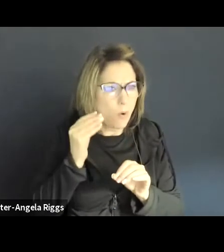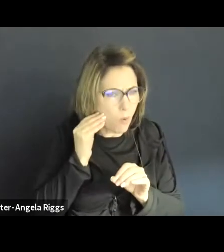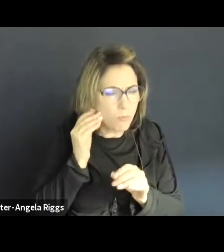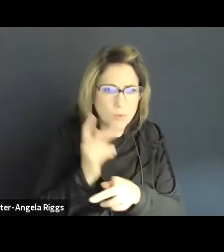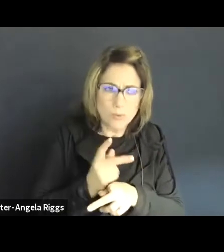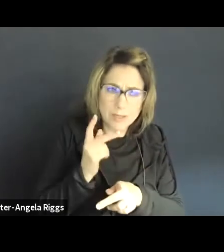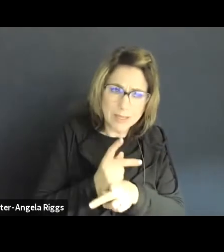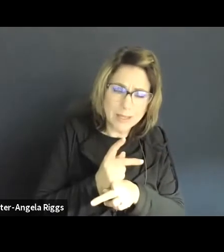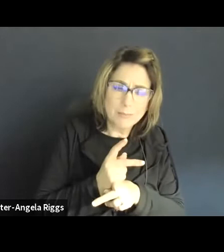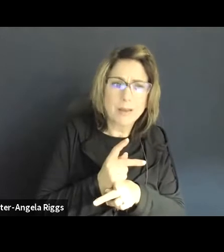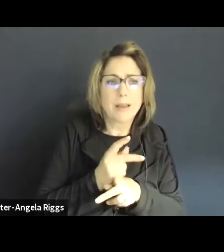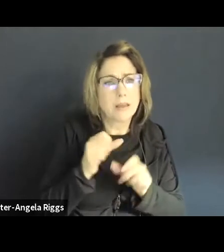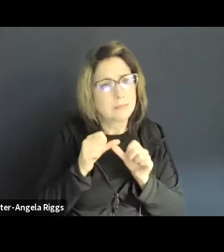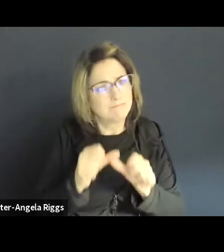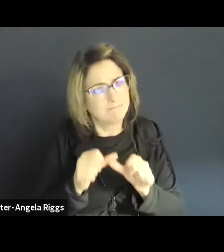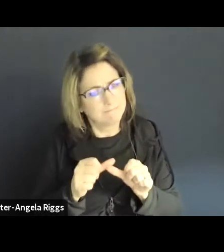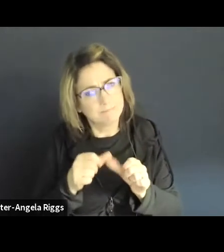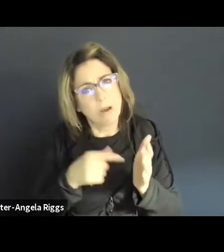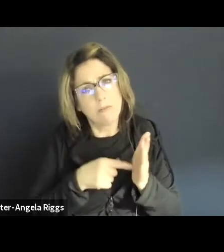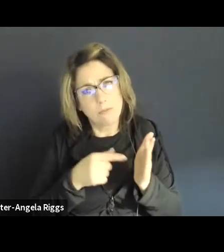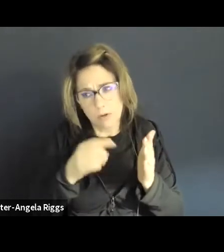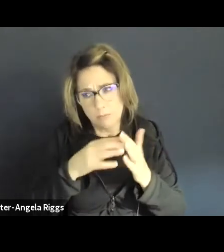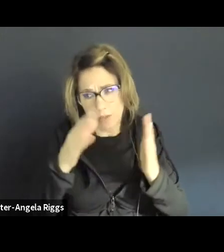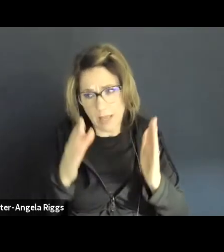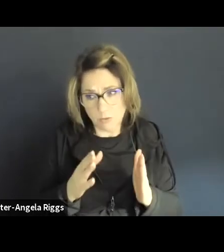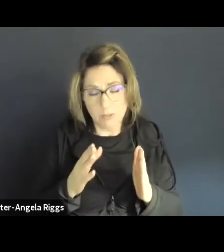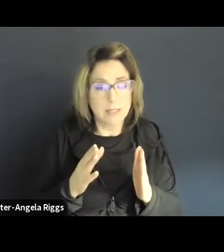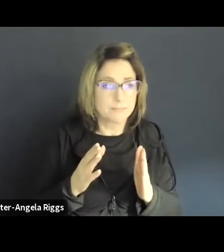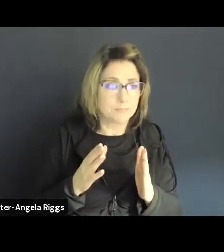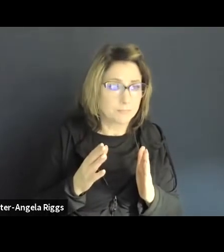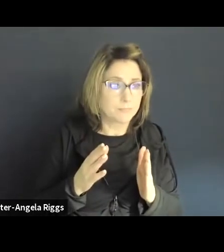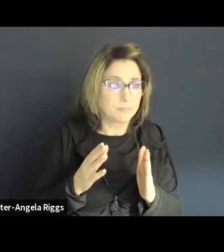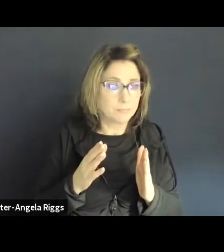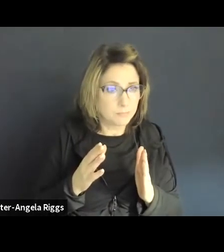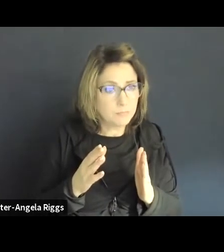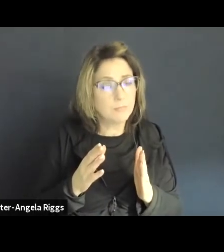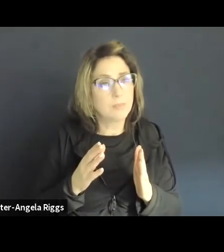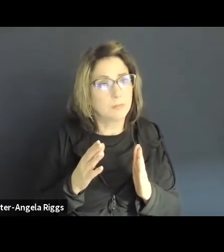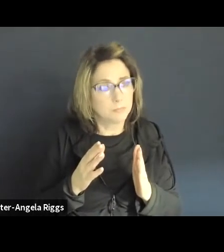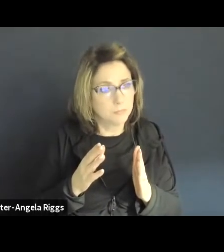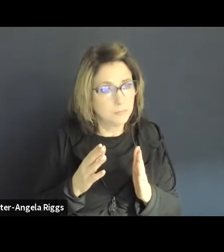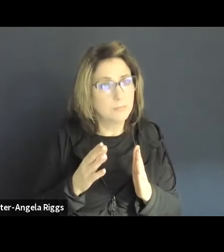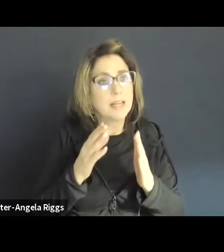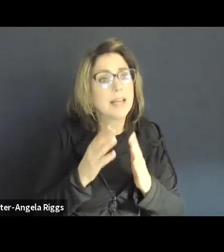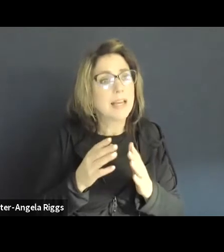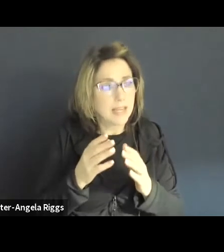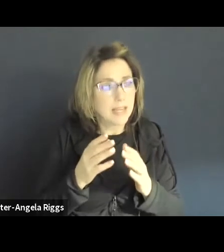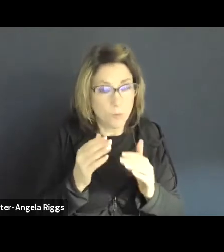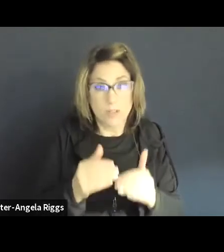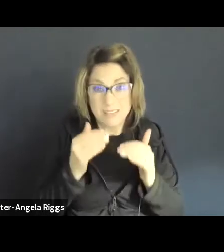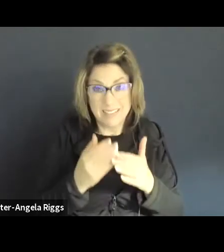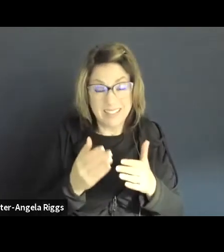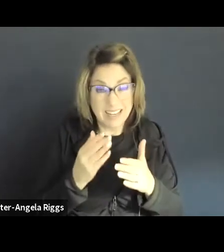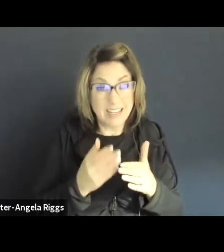obtain accessible, affordable housing. It will advance key priorities of the Biden-Harris administration. Earlier, I